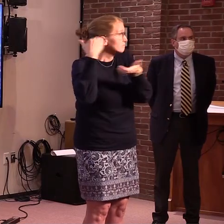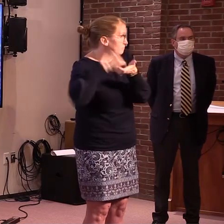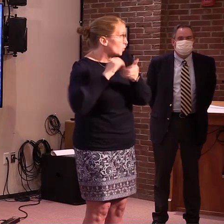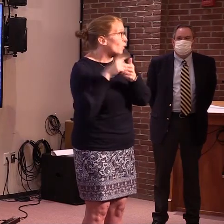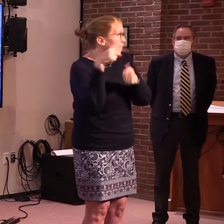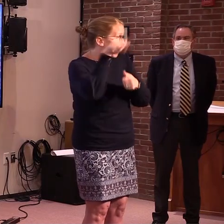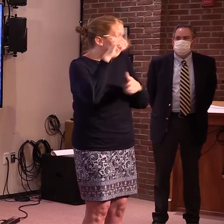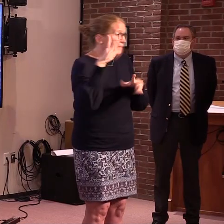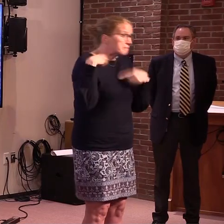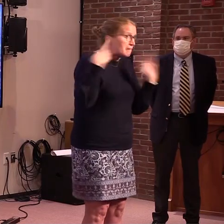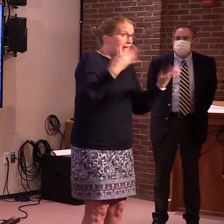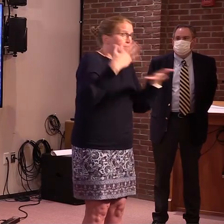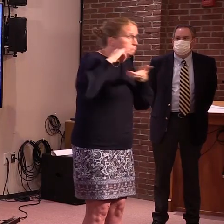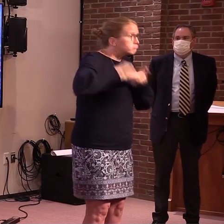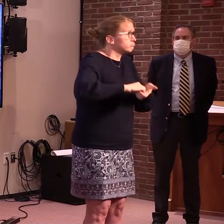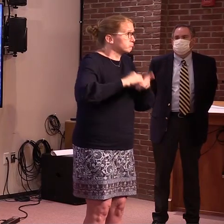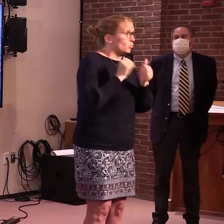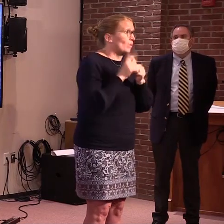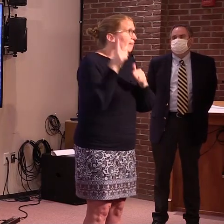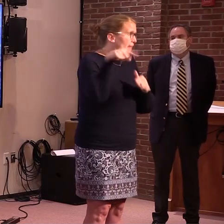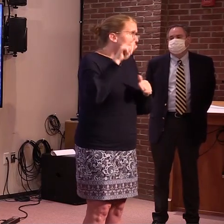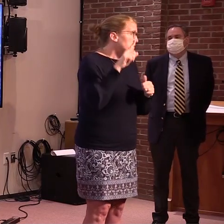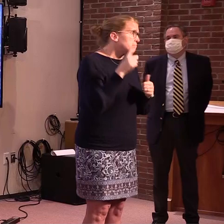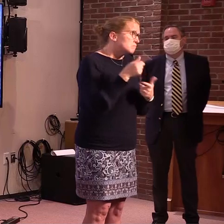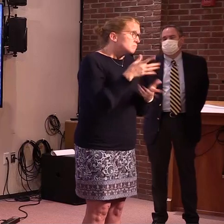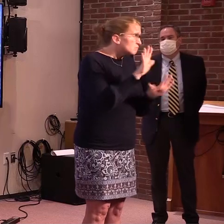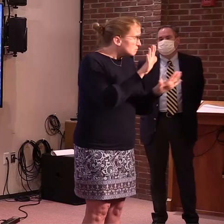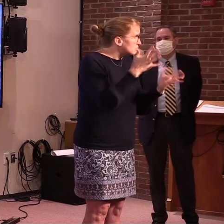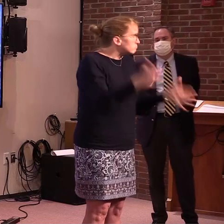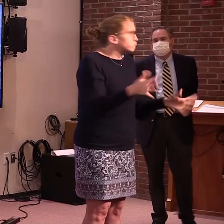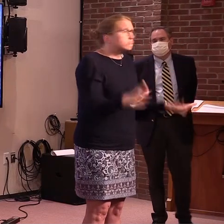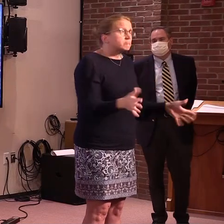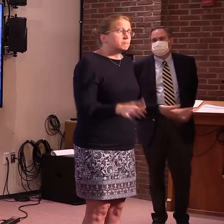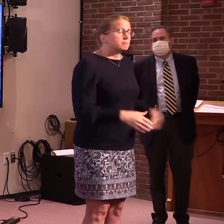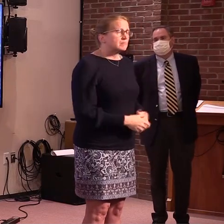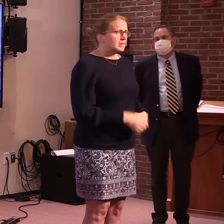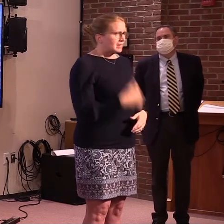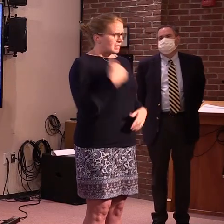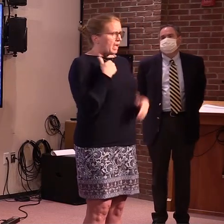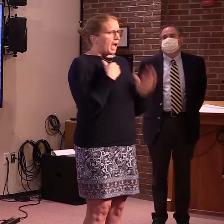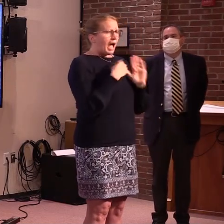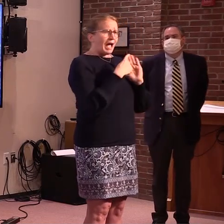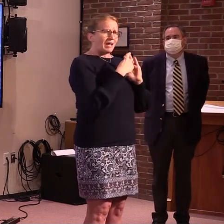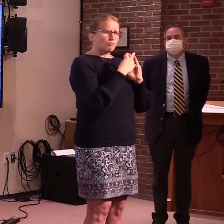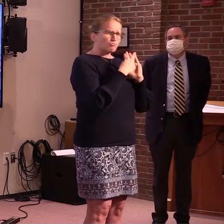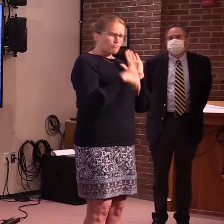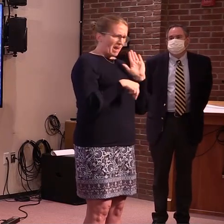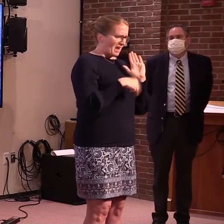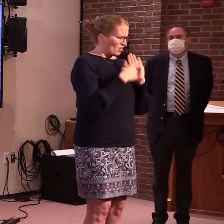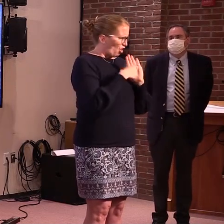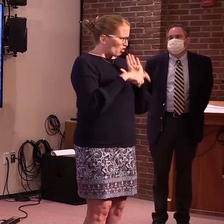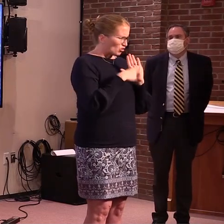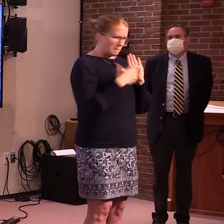very collaborative effort. And if you, I read an article, and it may have been yours, Aaron, that